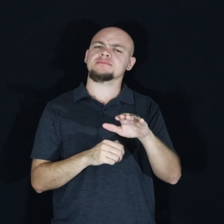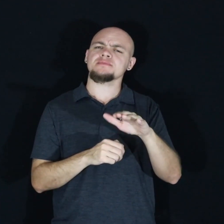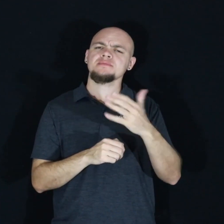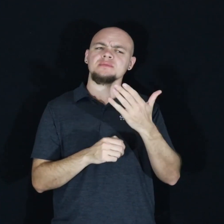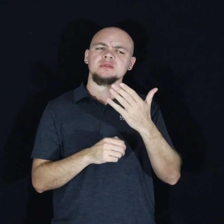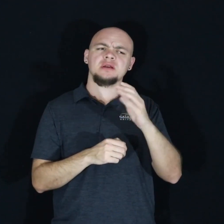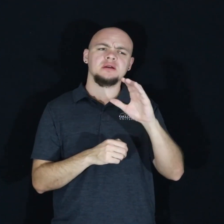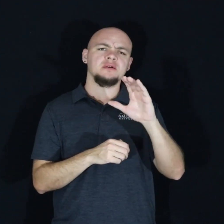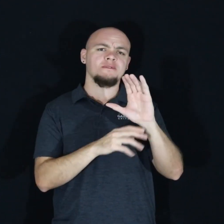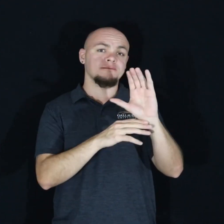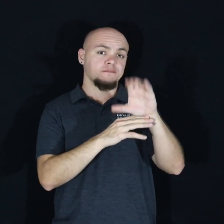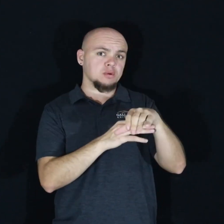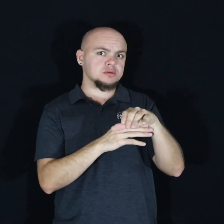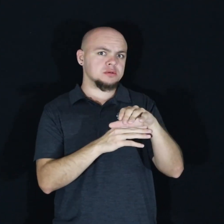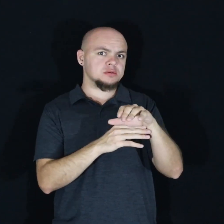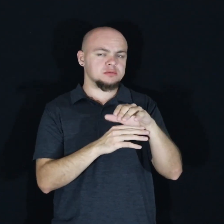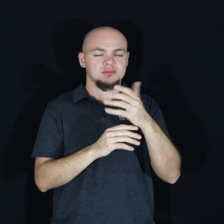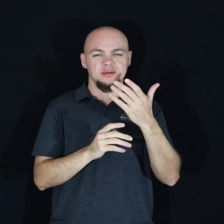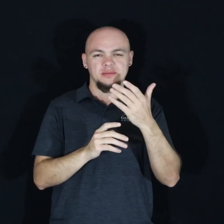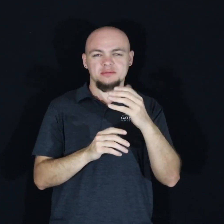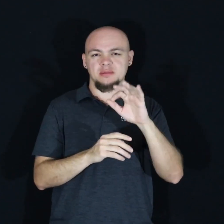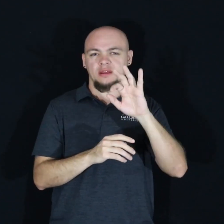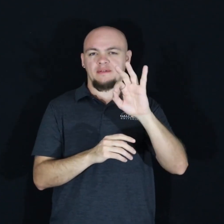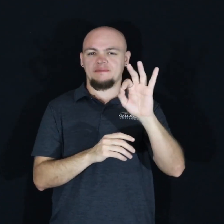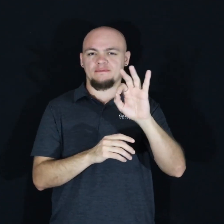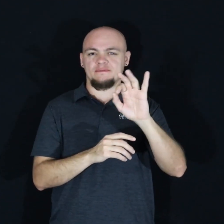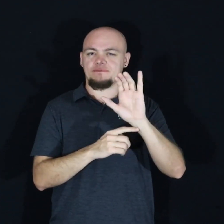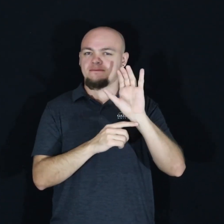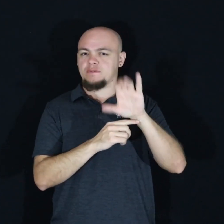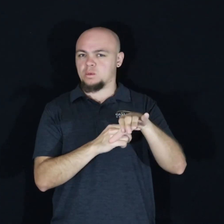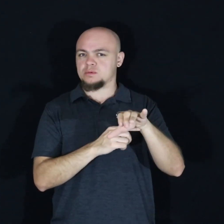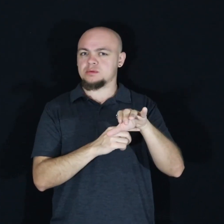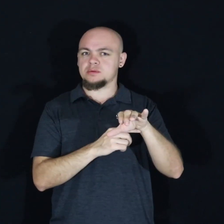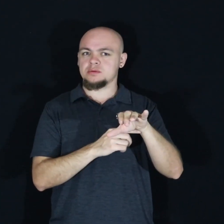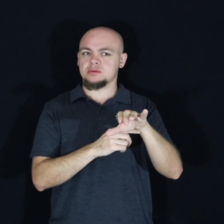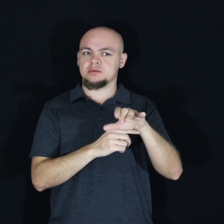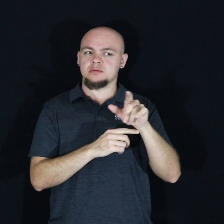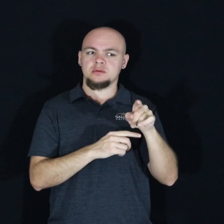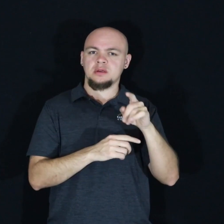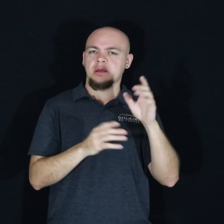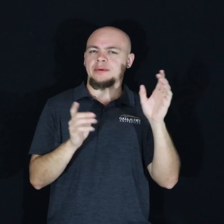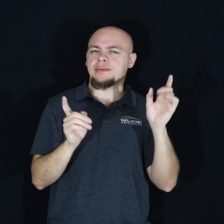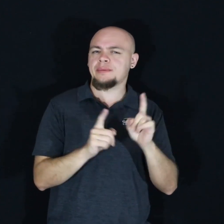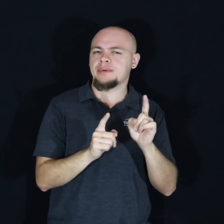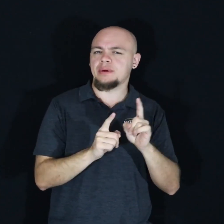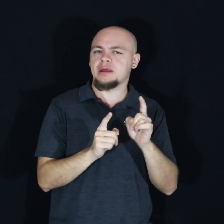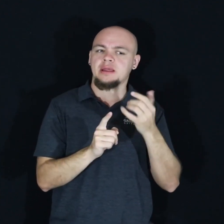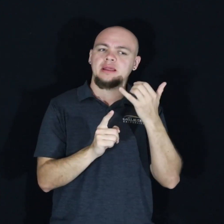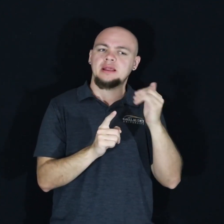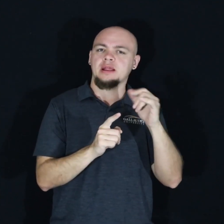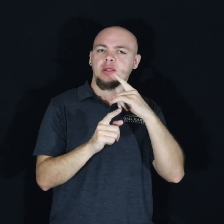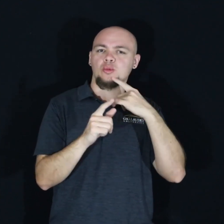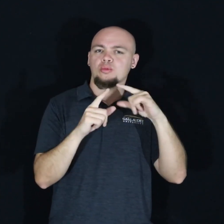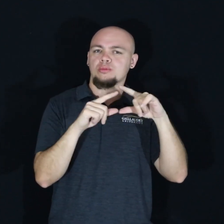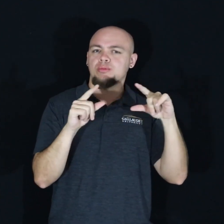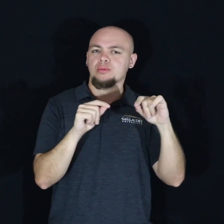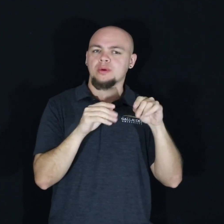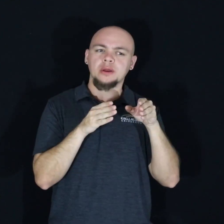capital F force, in the movies we have for our kids and so little Yellow Brick Road? I know from my own experience